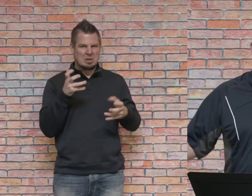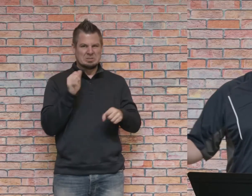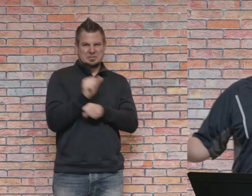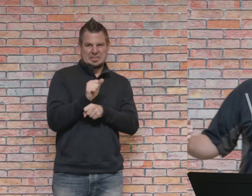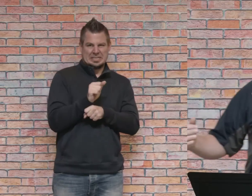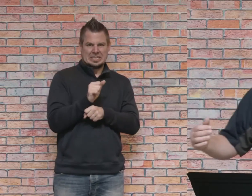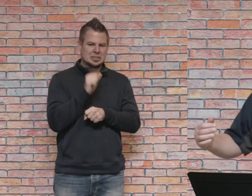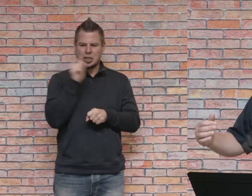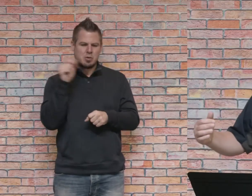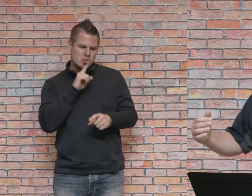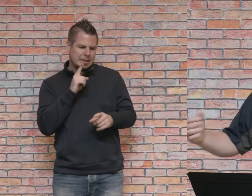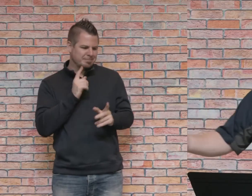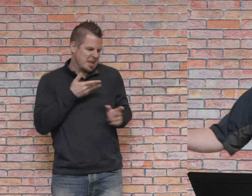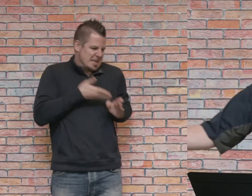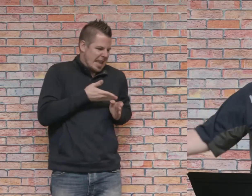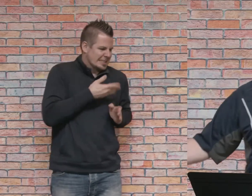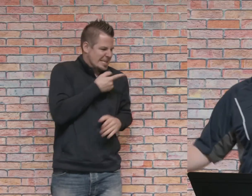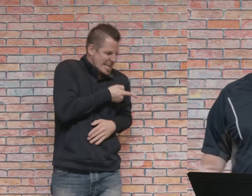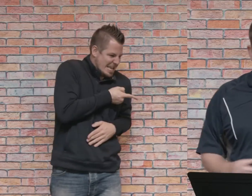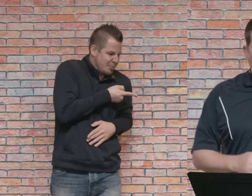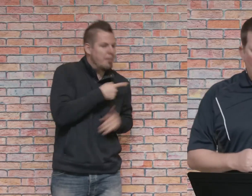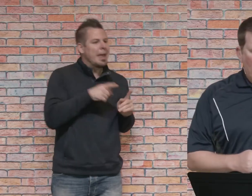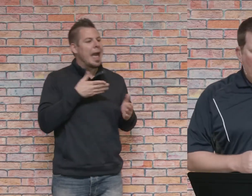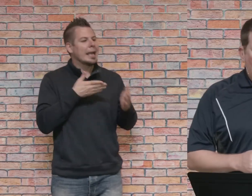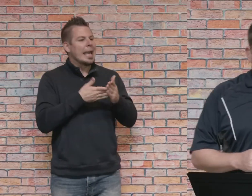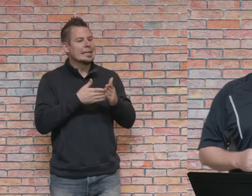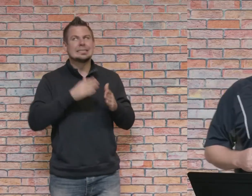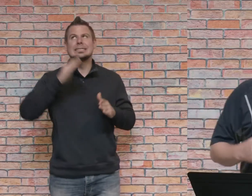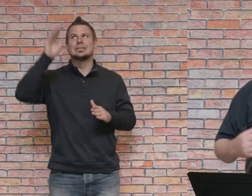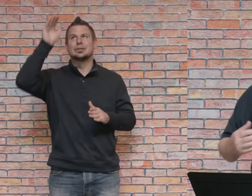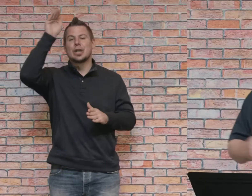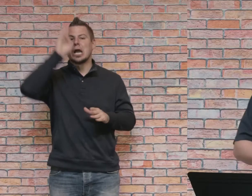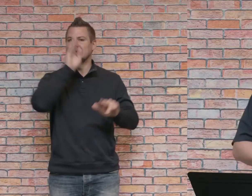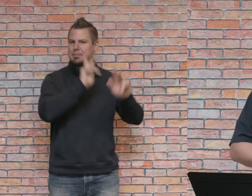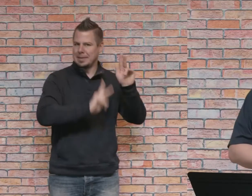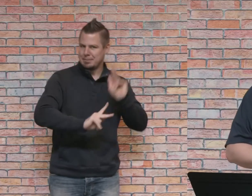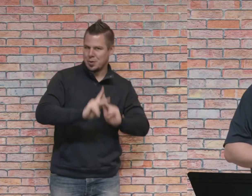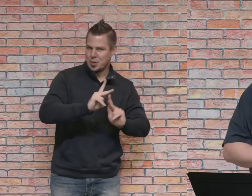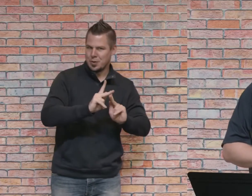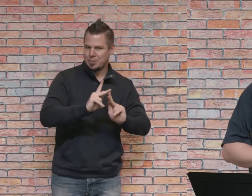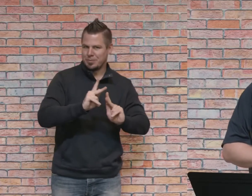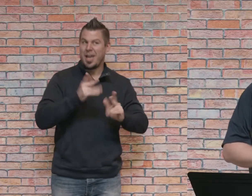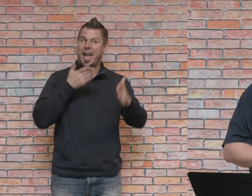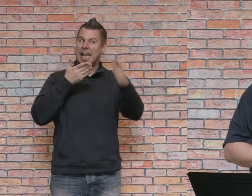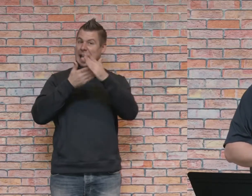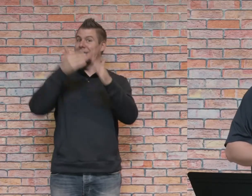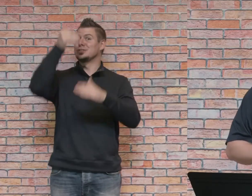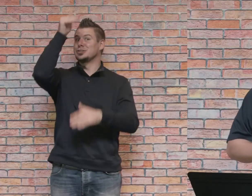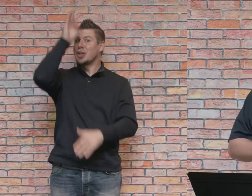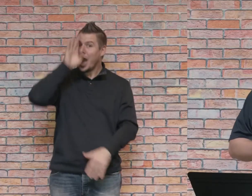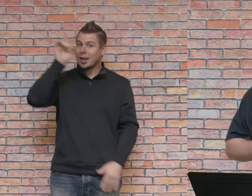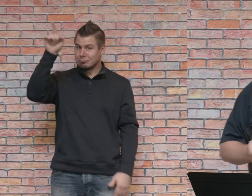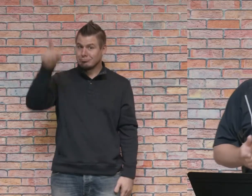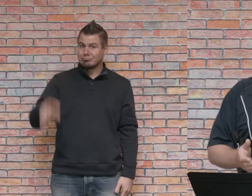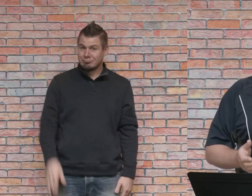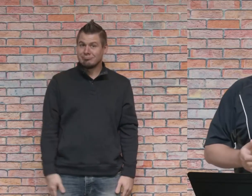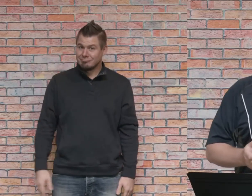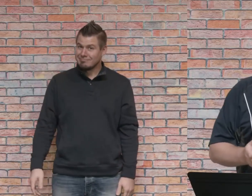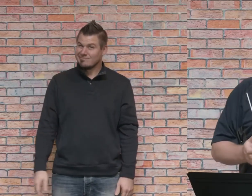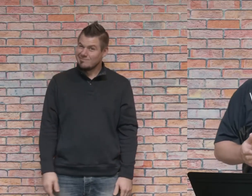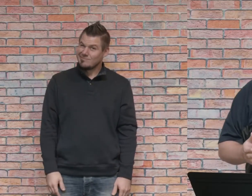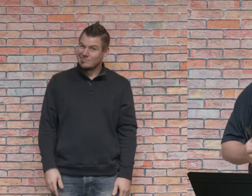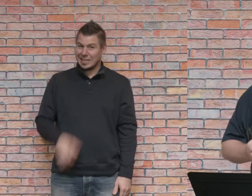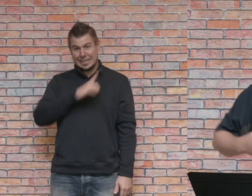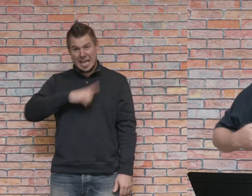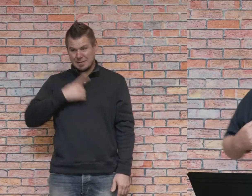was defying David's people and David's God. And what David said was, you